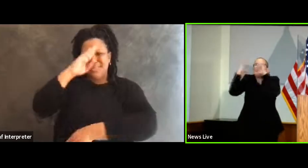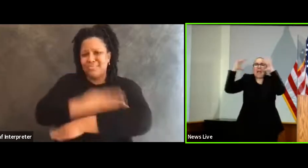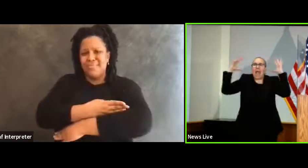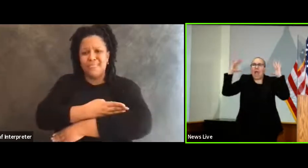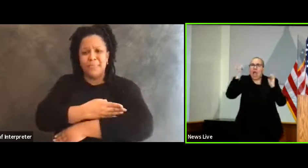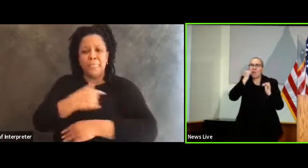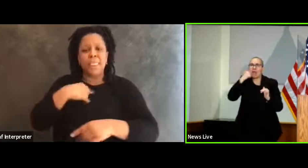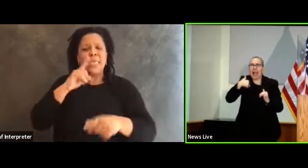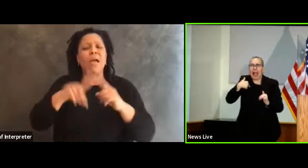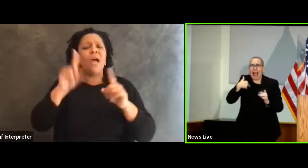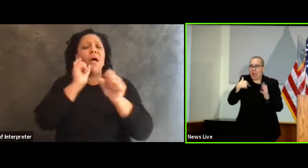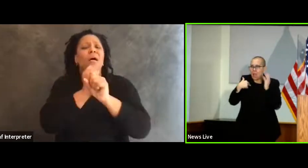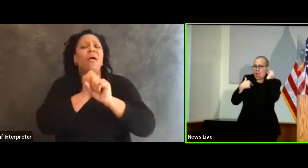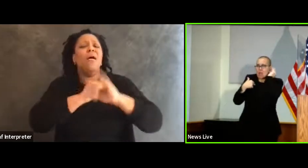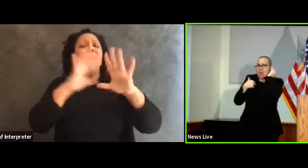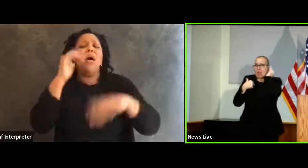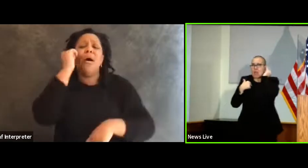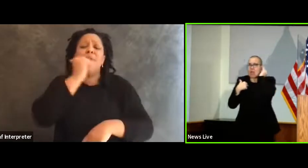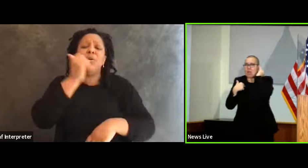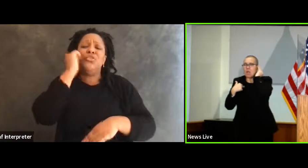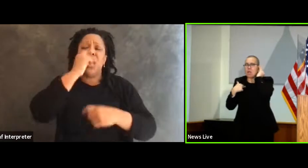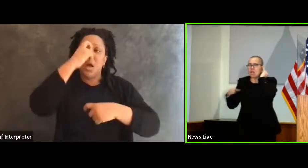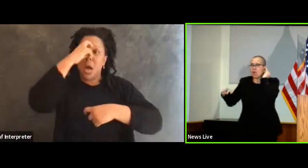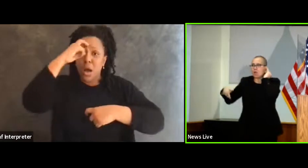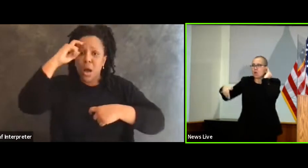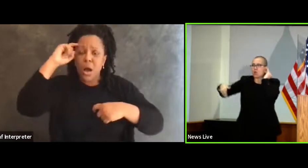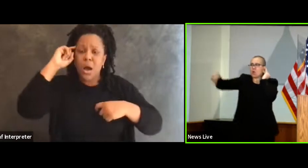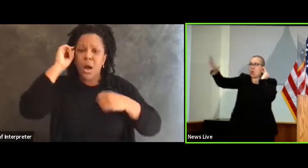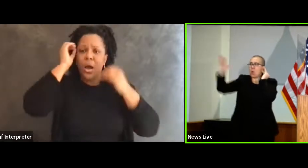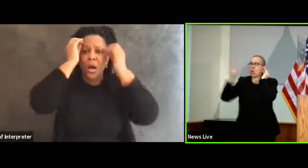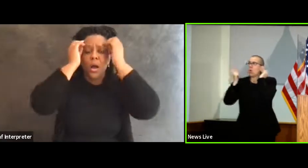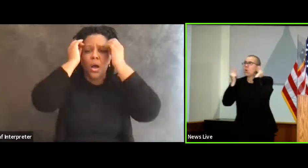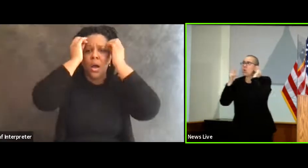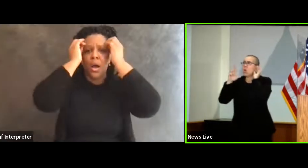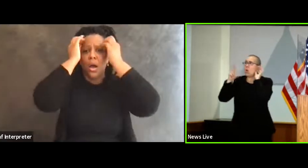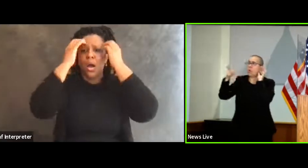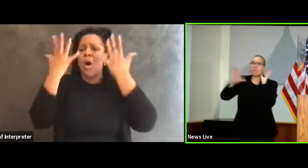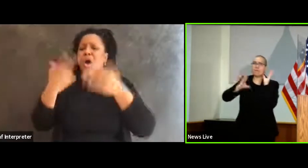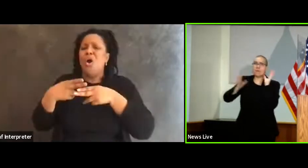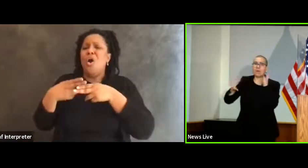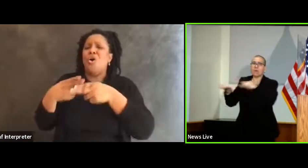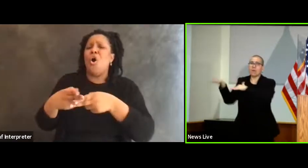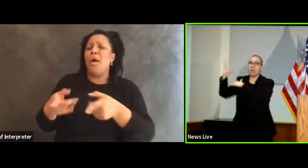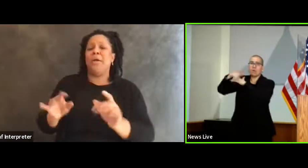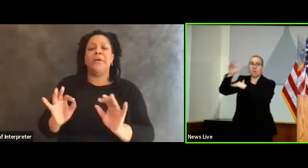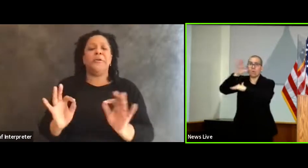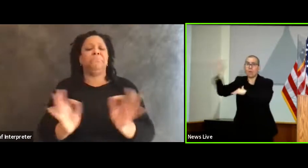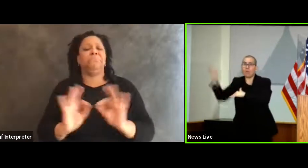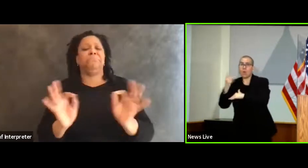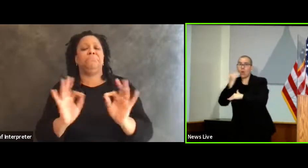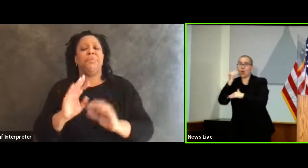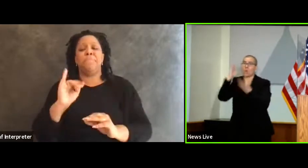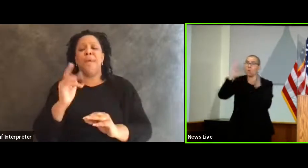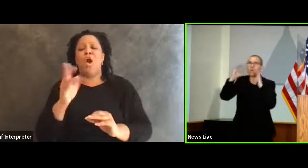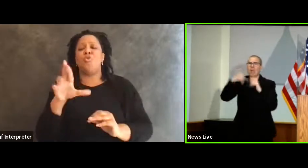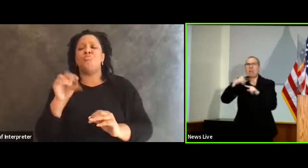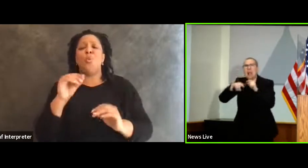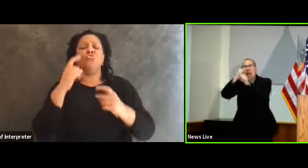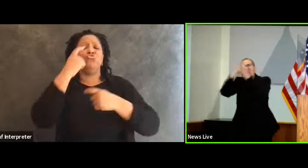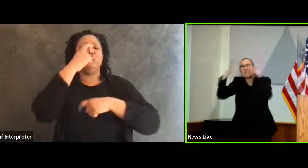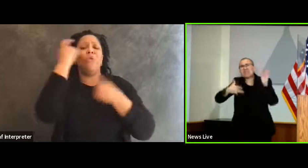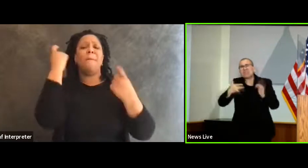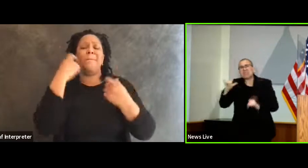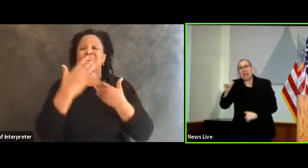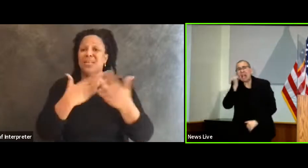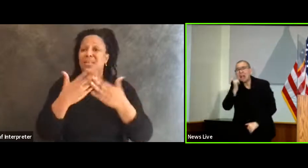traumas, call them what micro traumas, call them what you will, they're traumas of imagining. I don't worry about